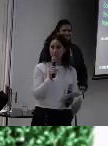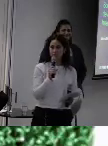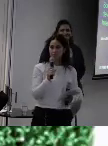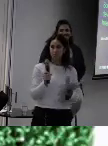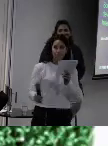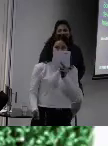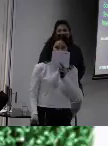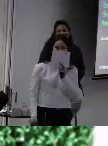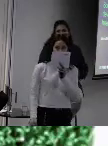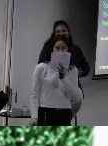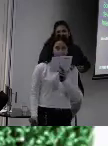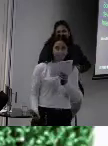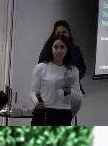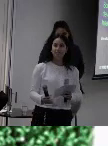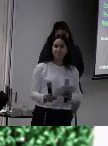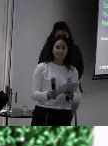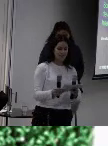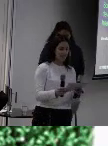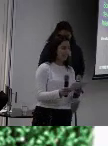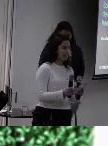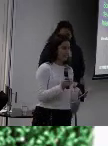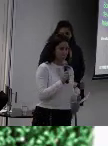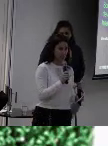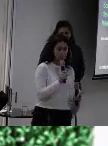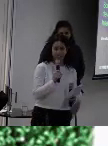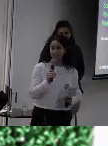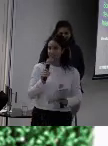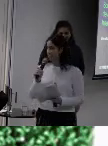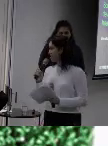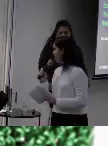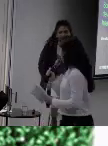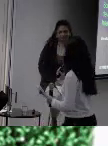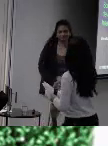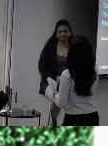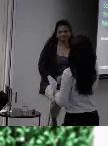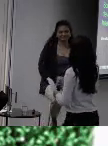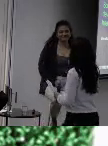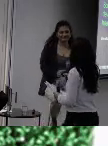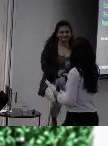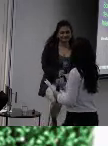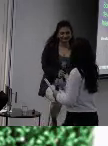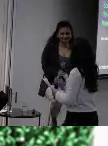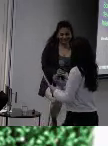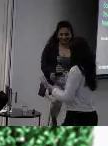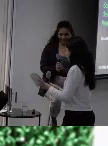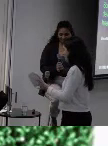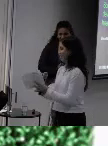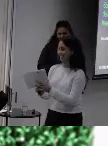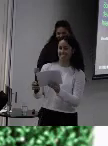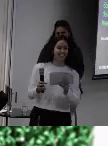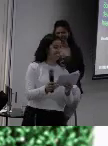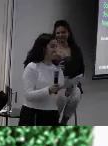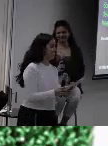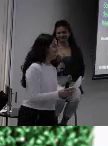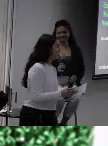Testing, testing, testing. Yeah. All right. Amazing. So this one is for you.